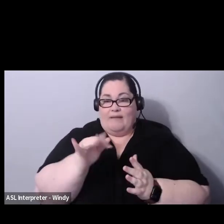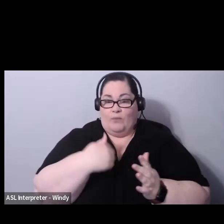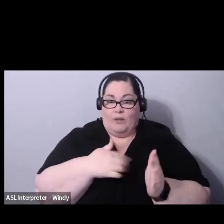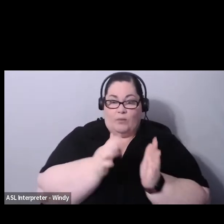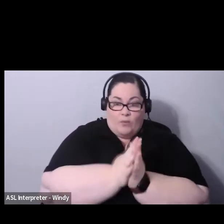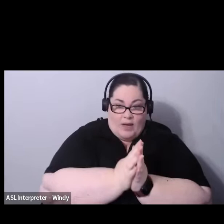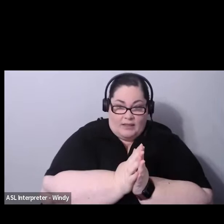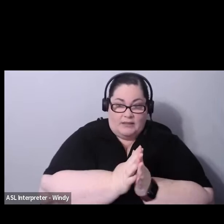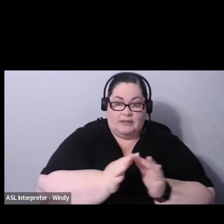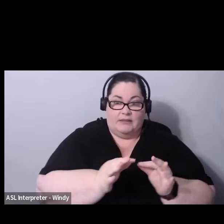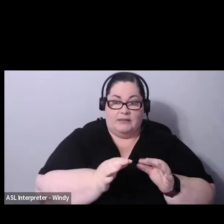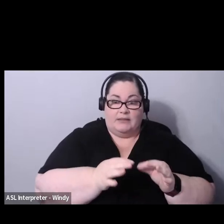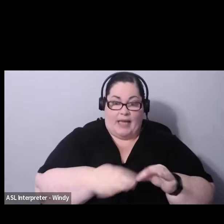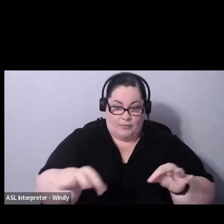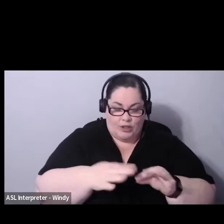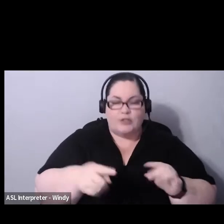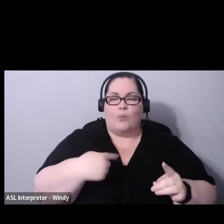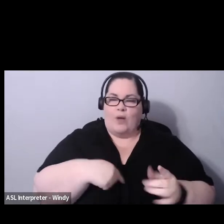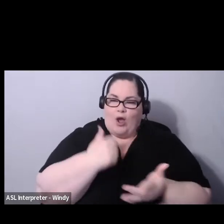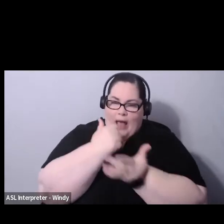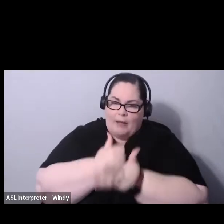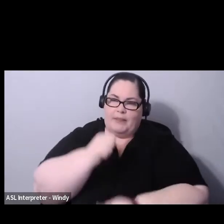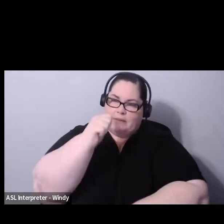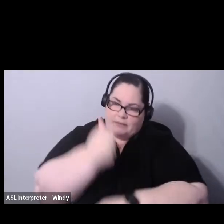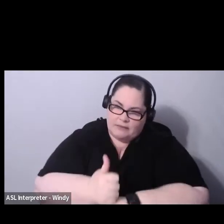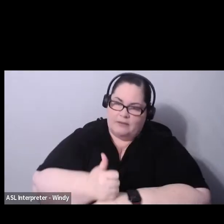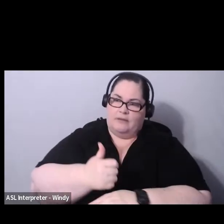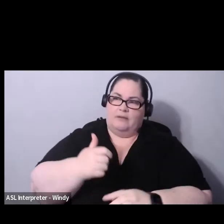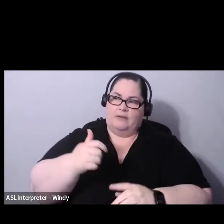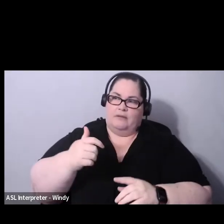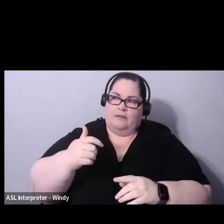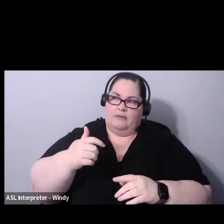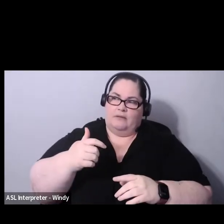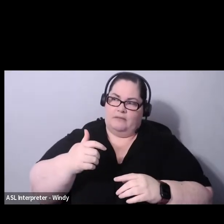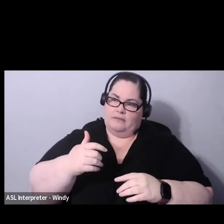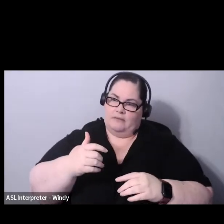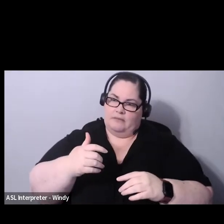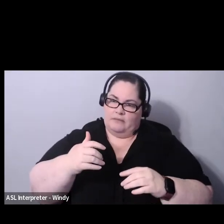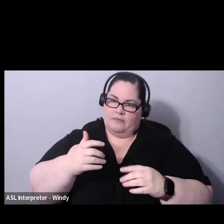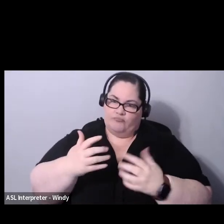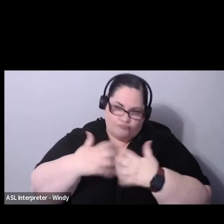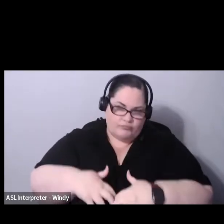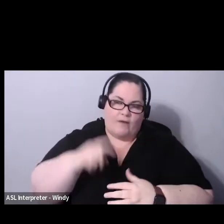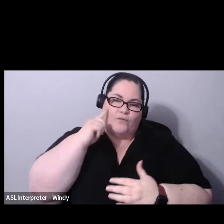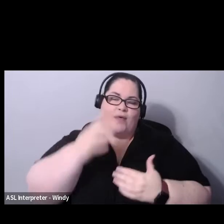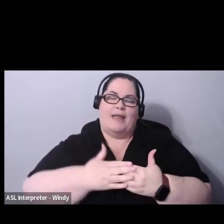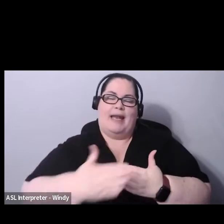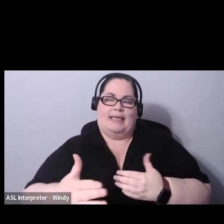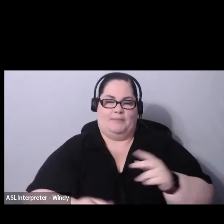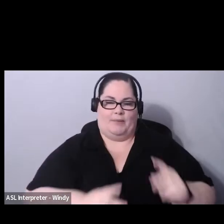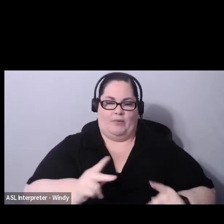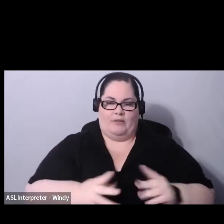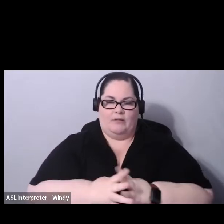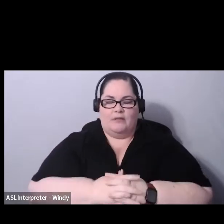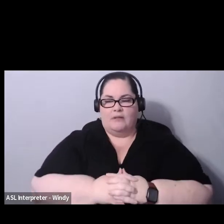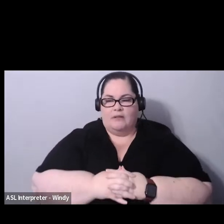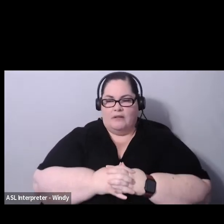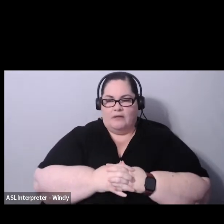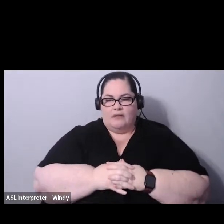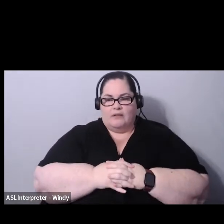we're paving the way for the next person, because it really is the best kept secret. A lot of